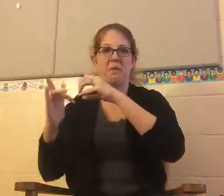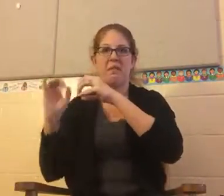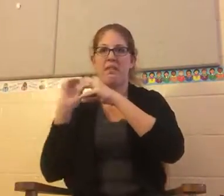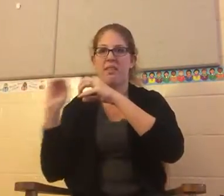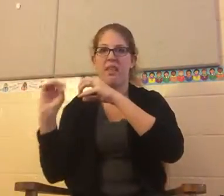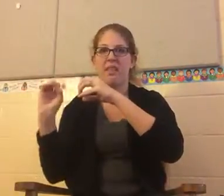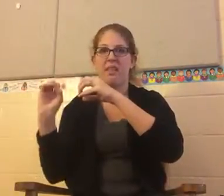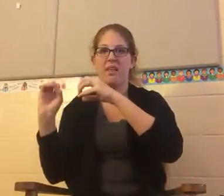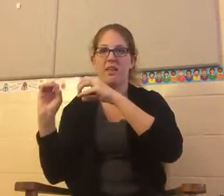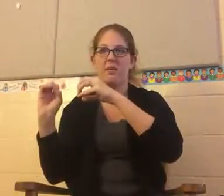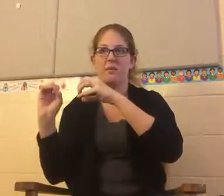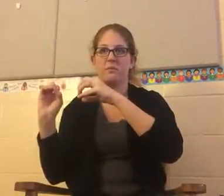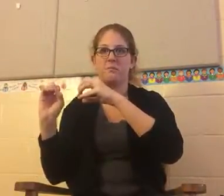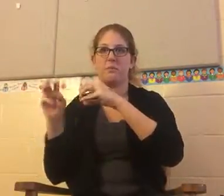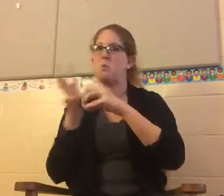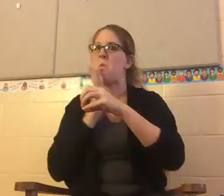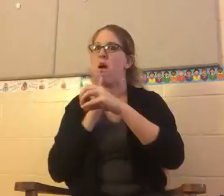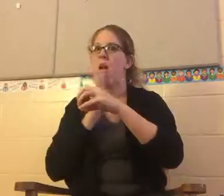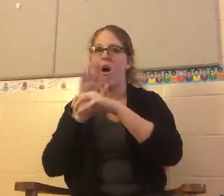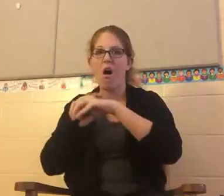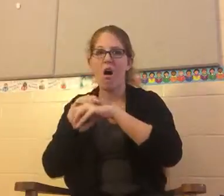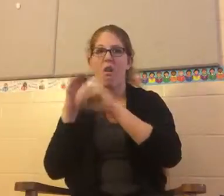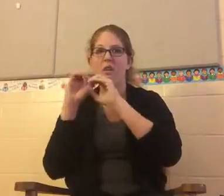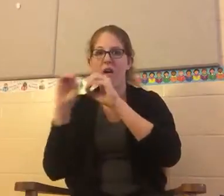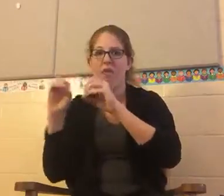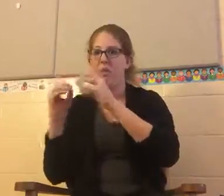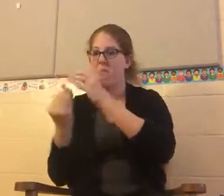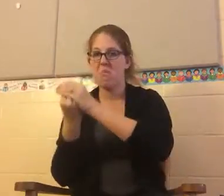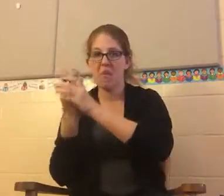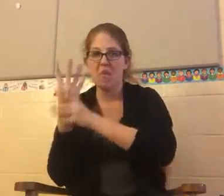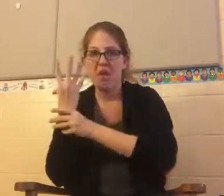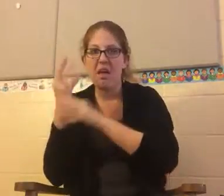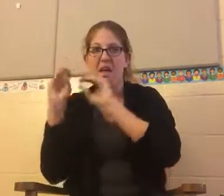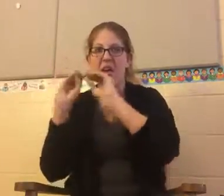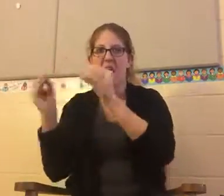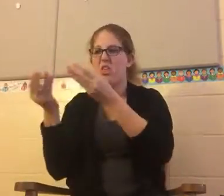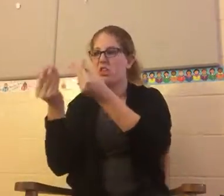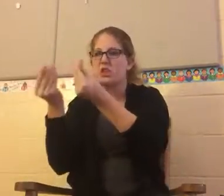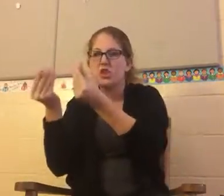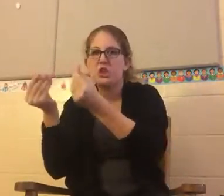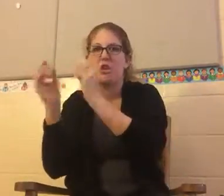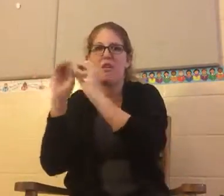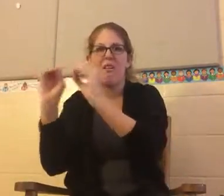Nor does the moon have any water, soil, plants, or any other signs of life whatsoever.